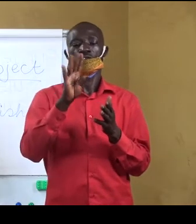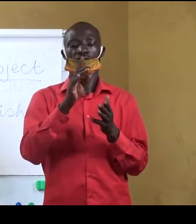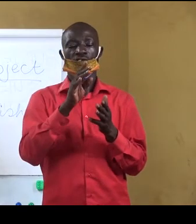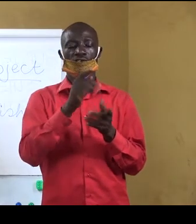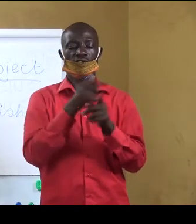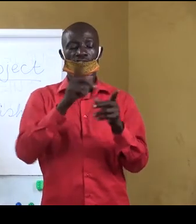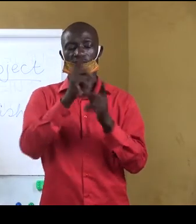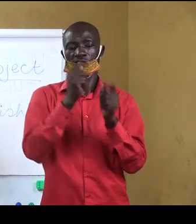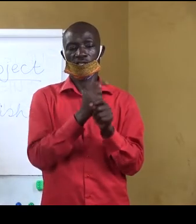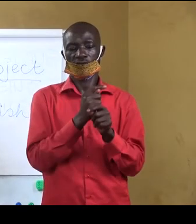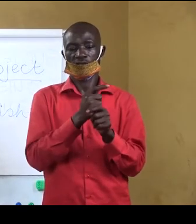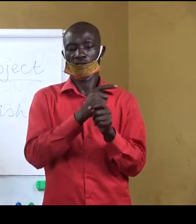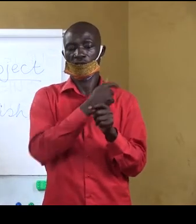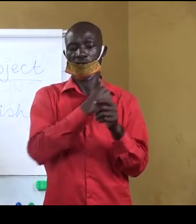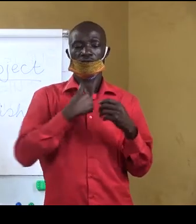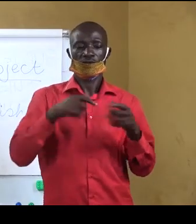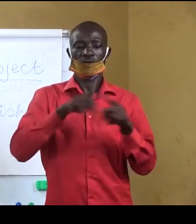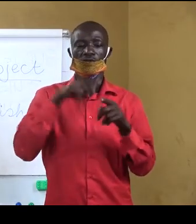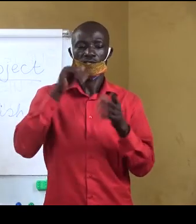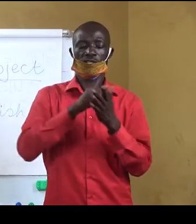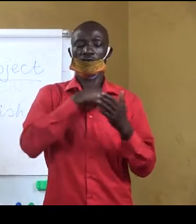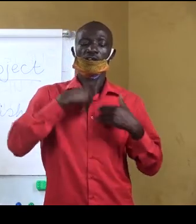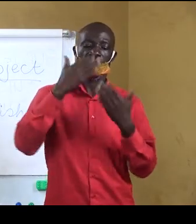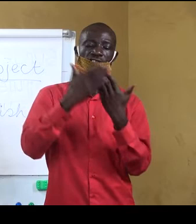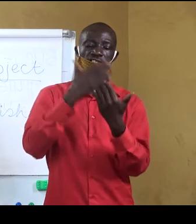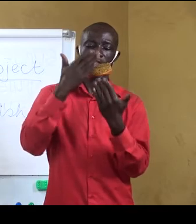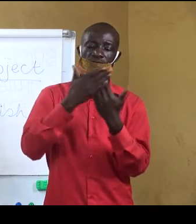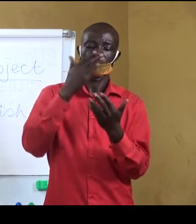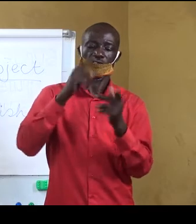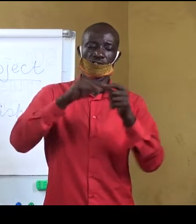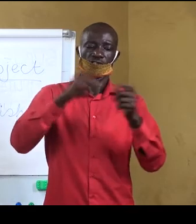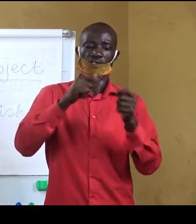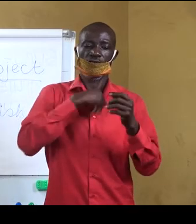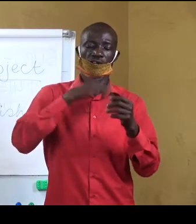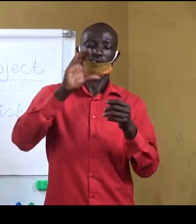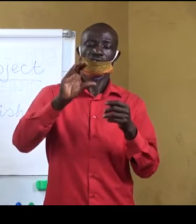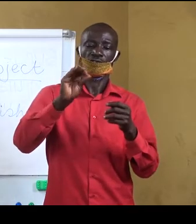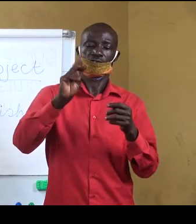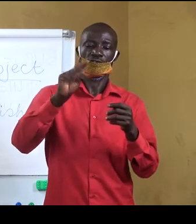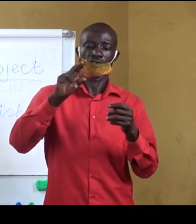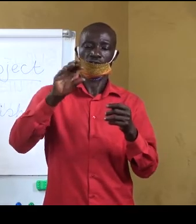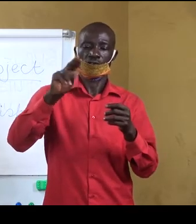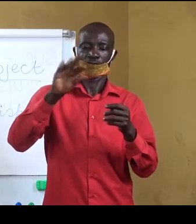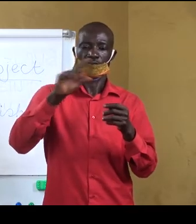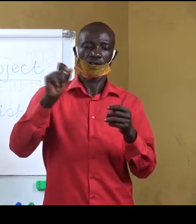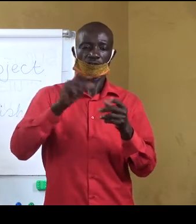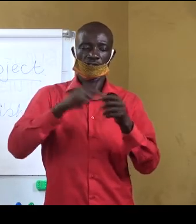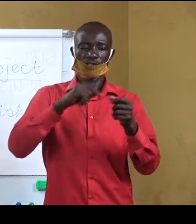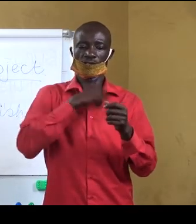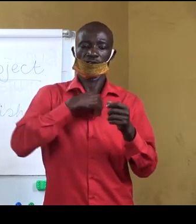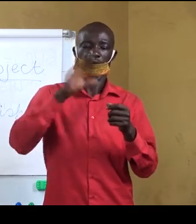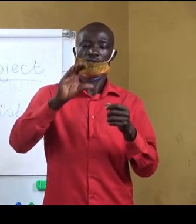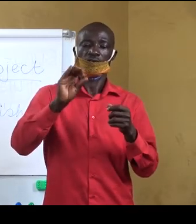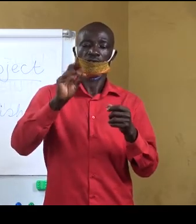types. We also said that we have simple sentences, we have compound sentences, we have